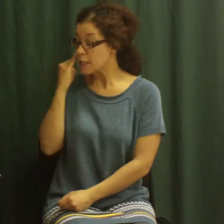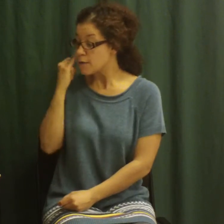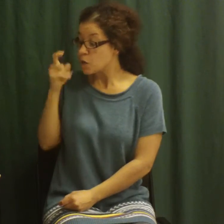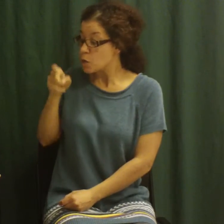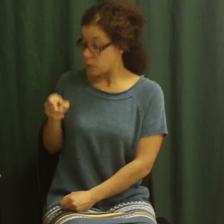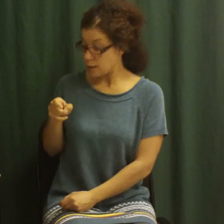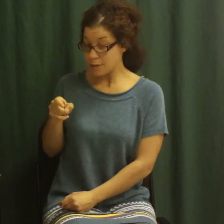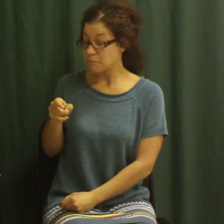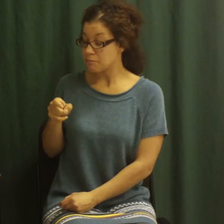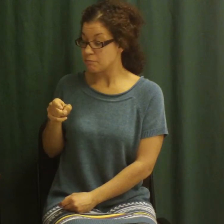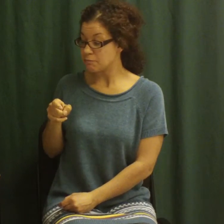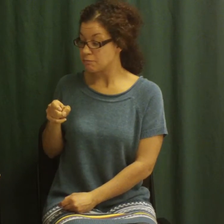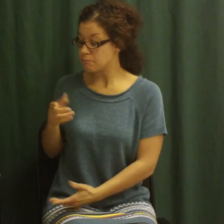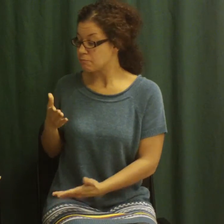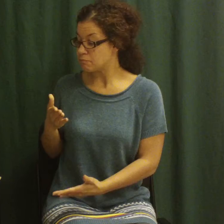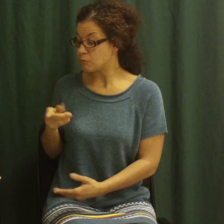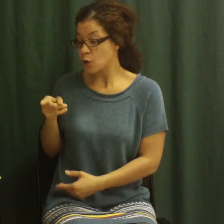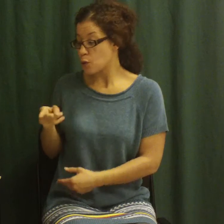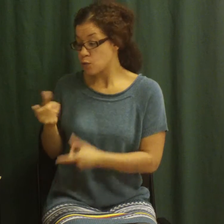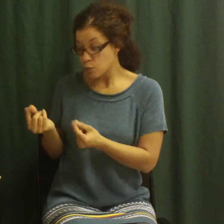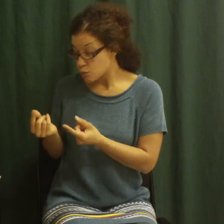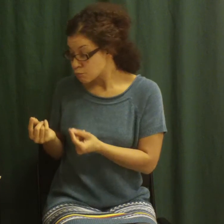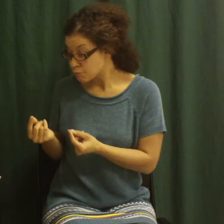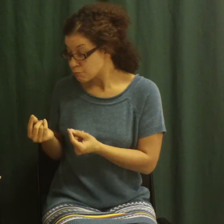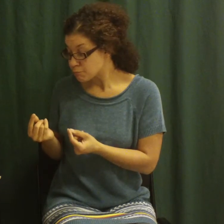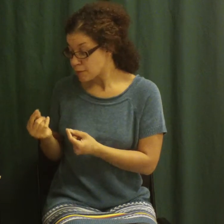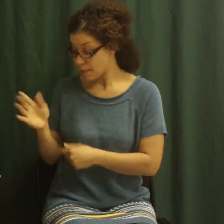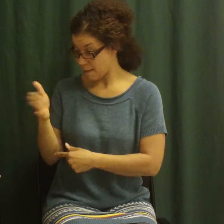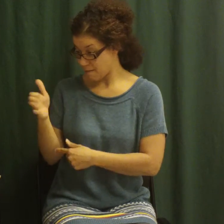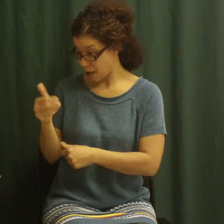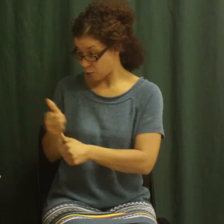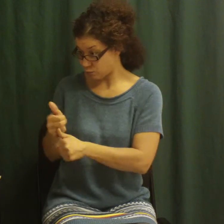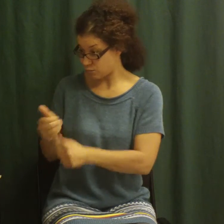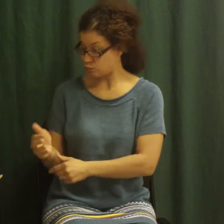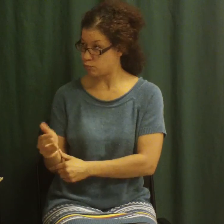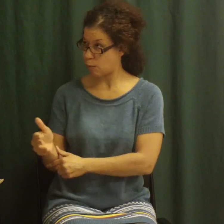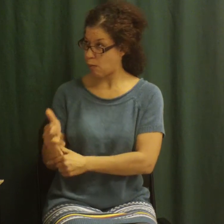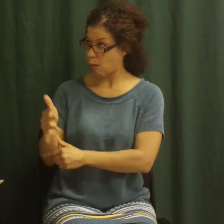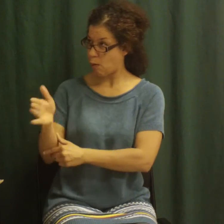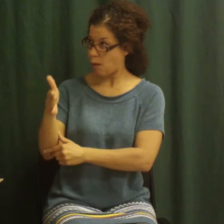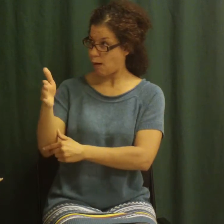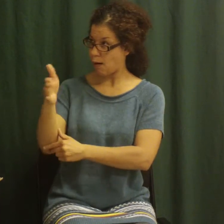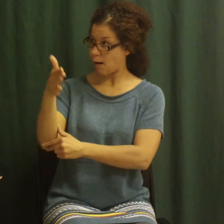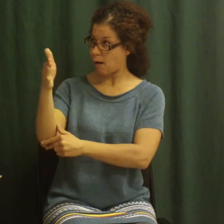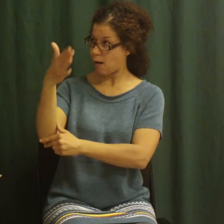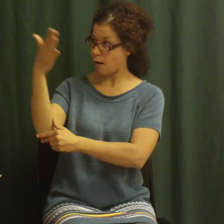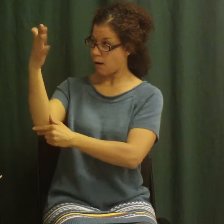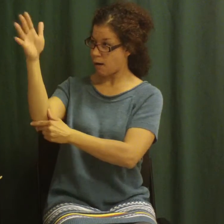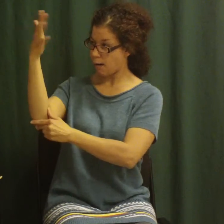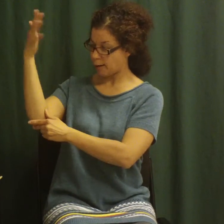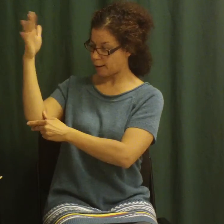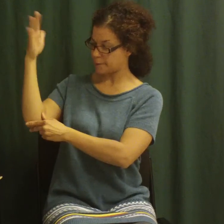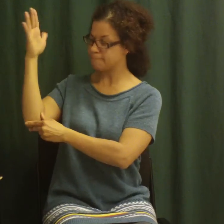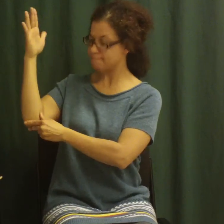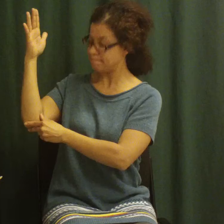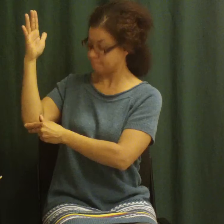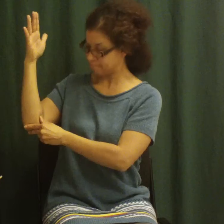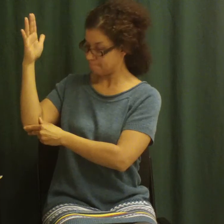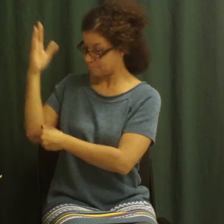Jolly Roger up yonder pole. Up yonder pole, the other shouted. And